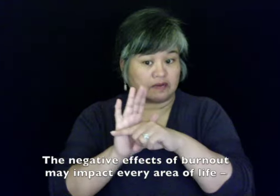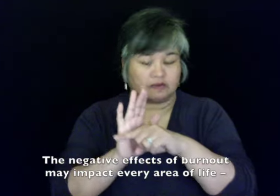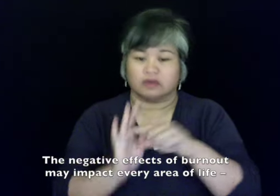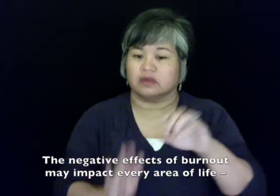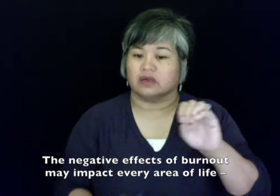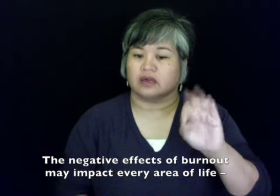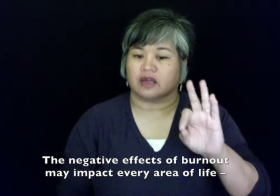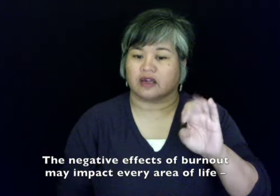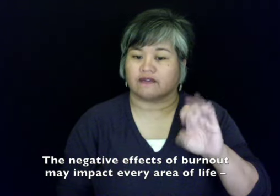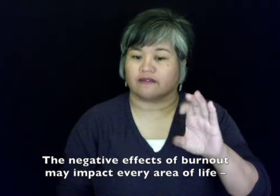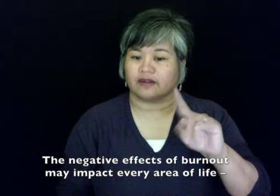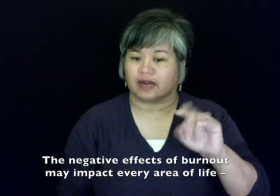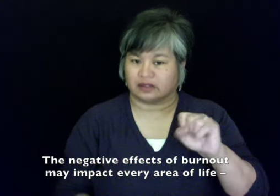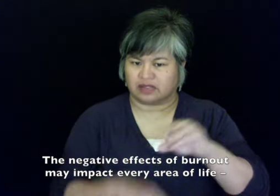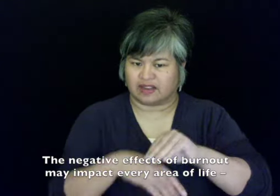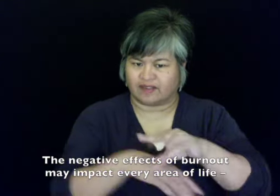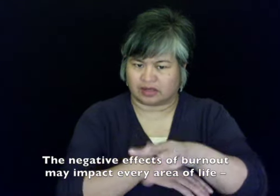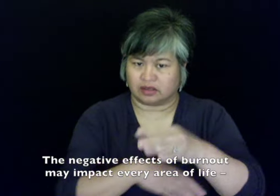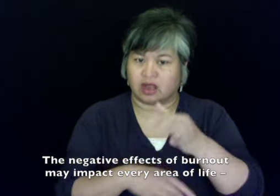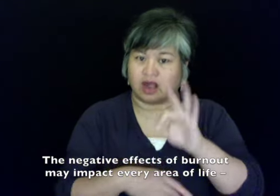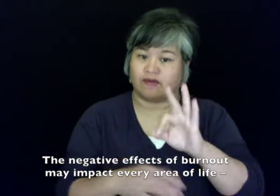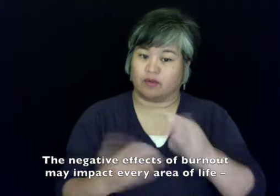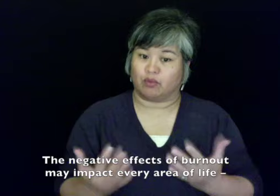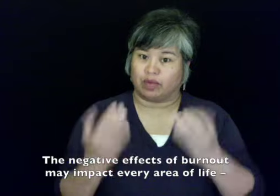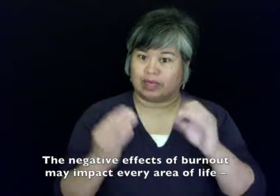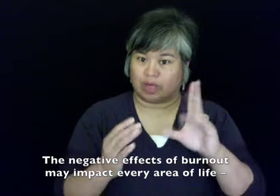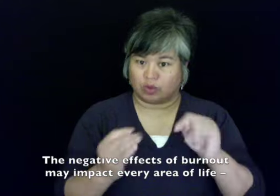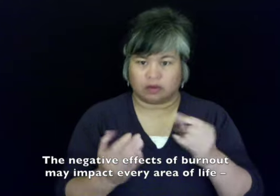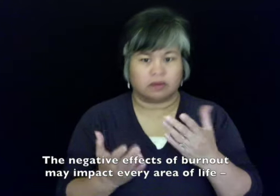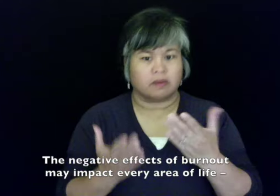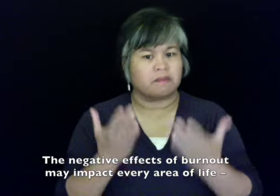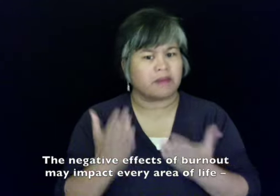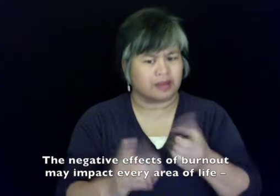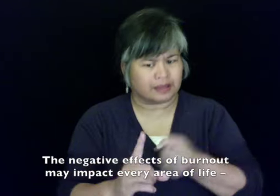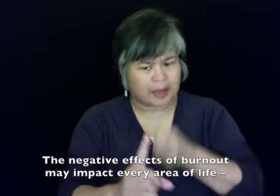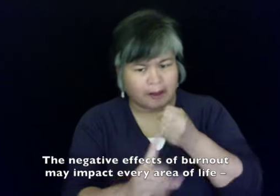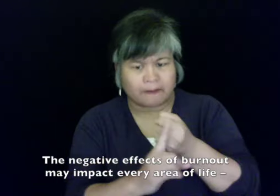The negative effects of burnout may impact every area of life.